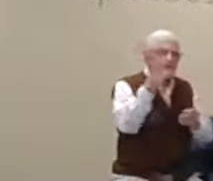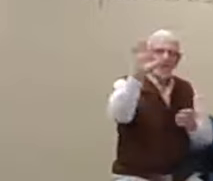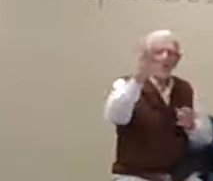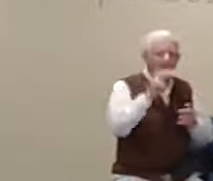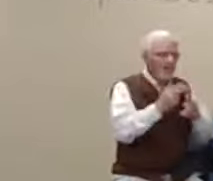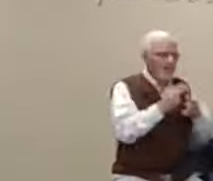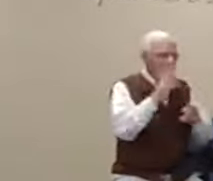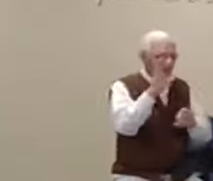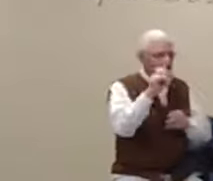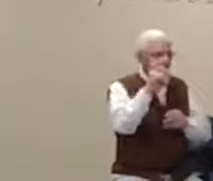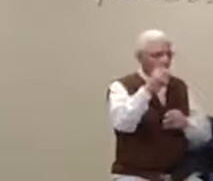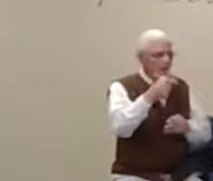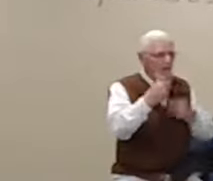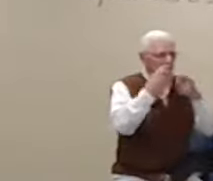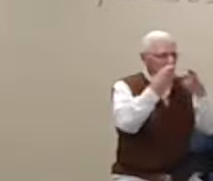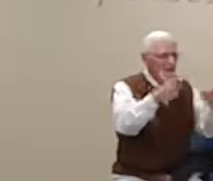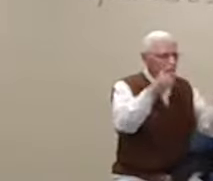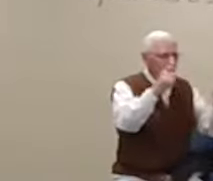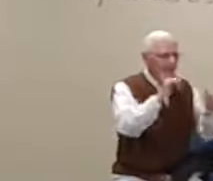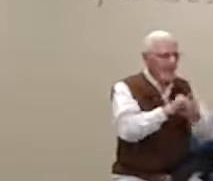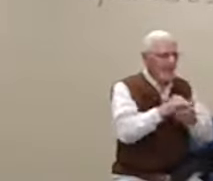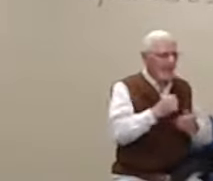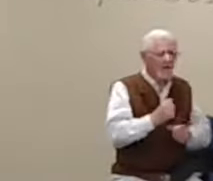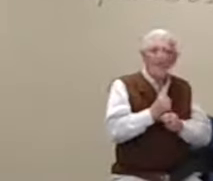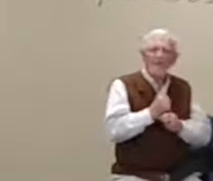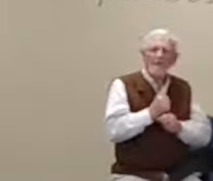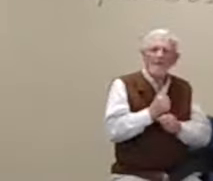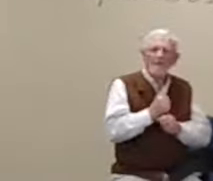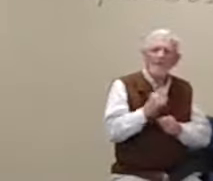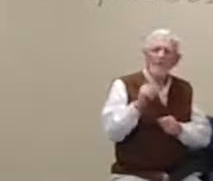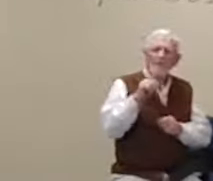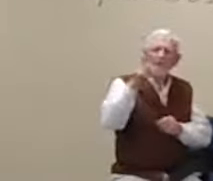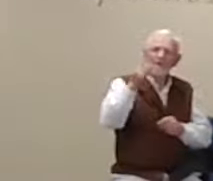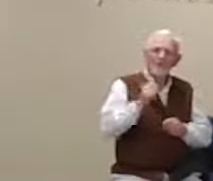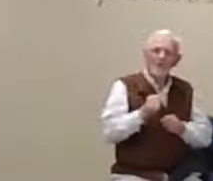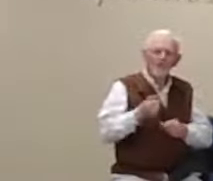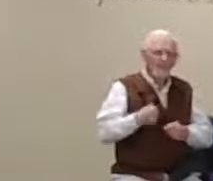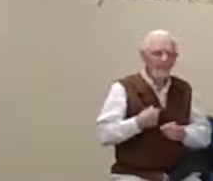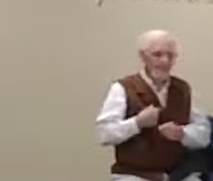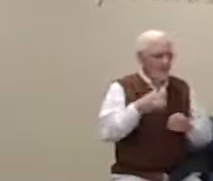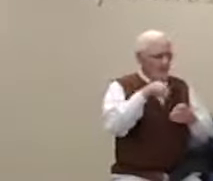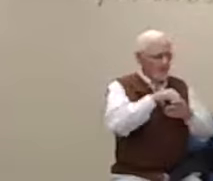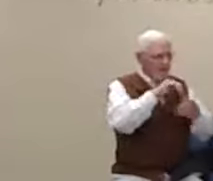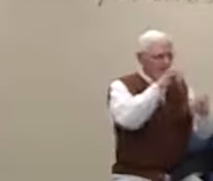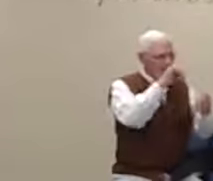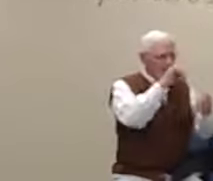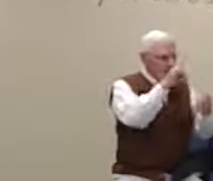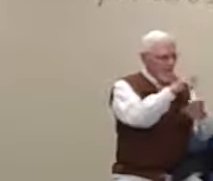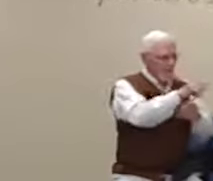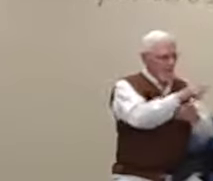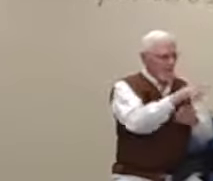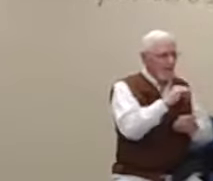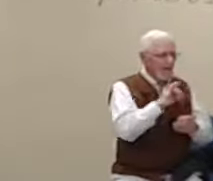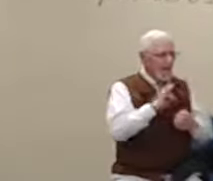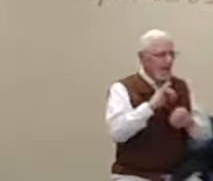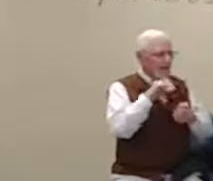it, that the love wherewith thou hast loved me may be in them, and I in